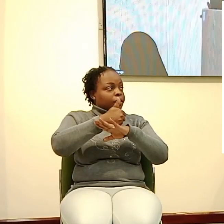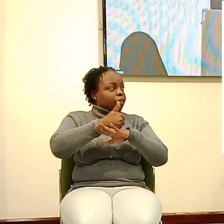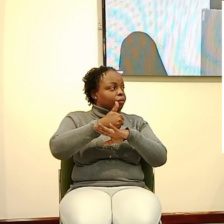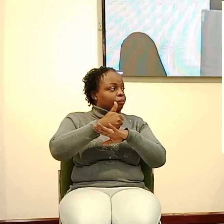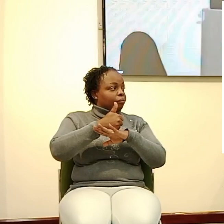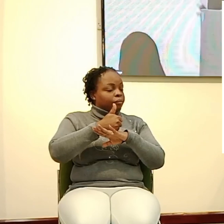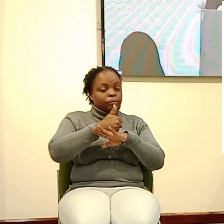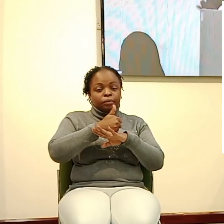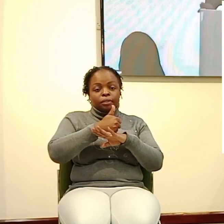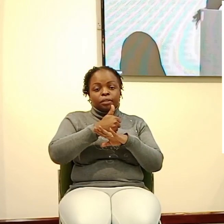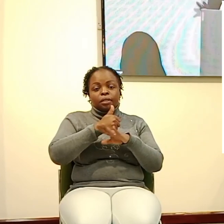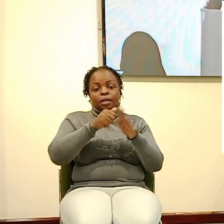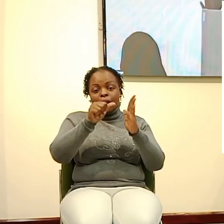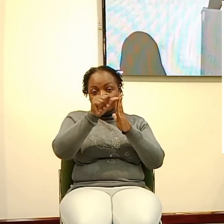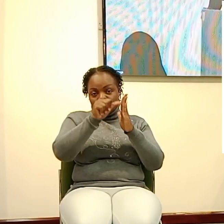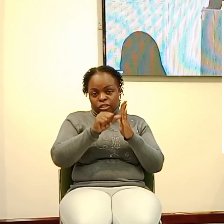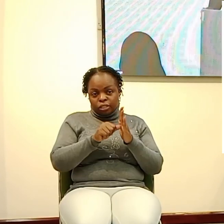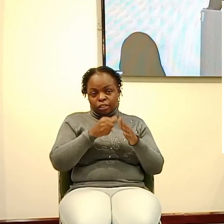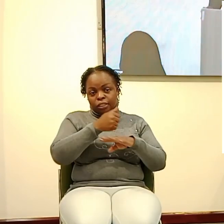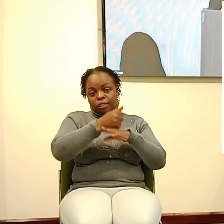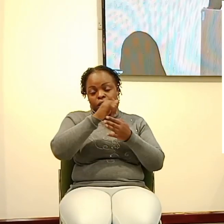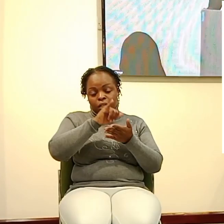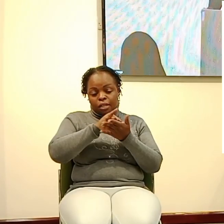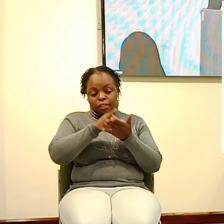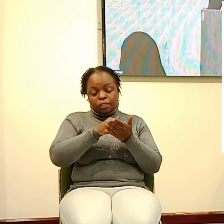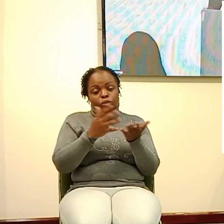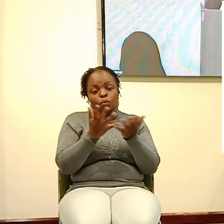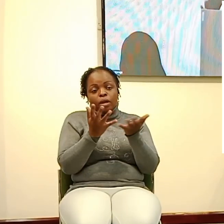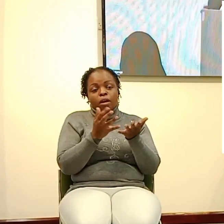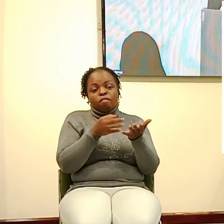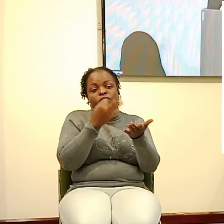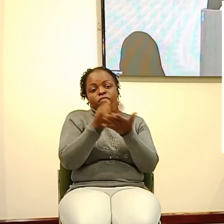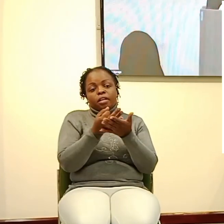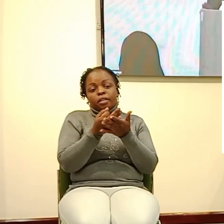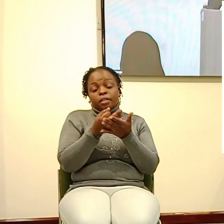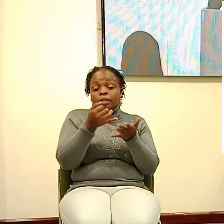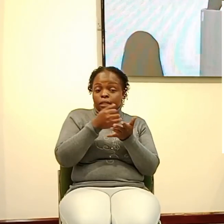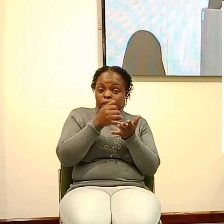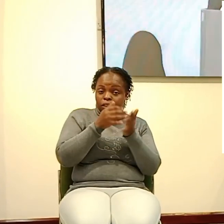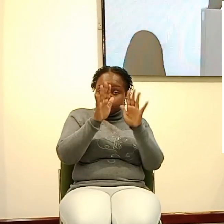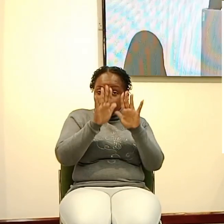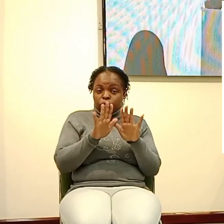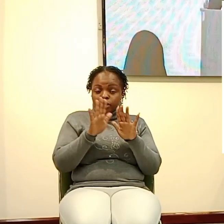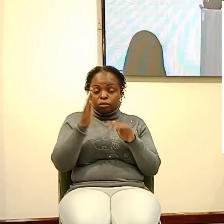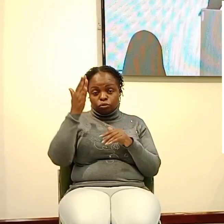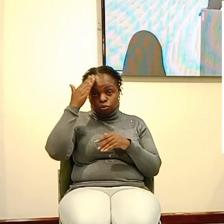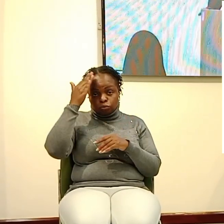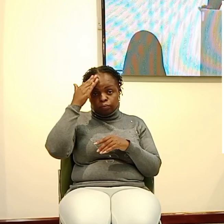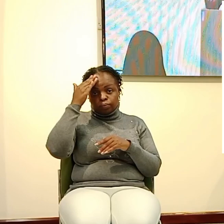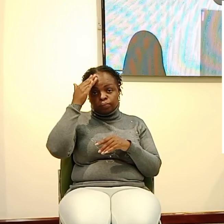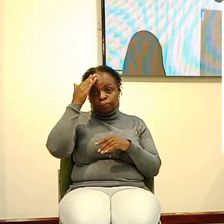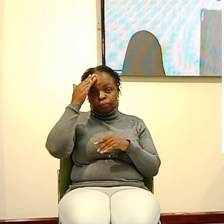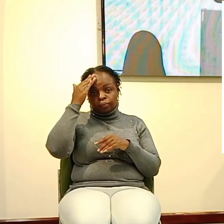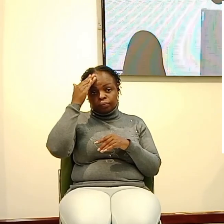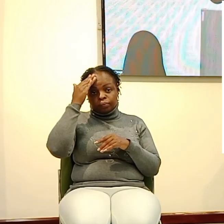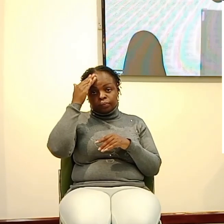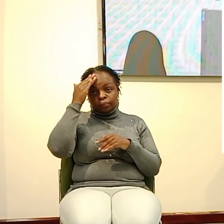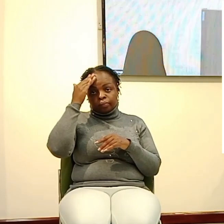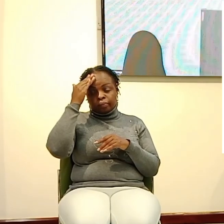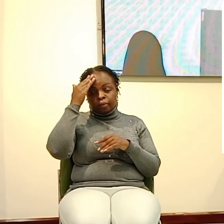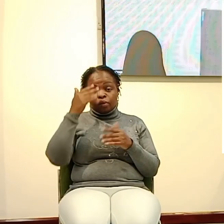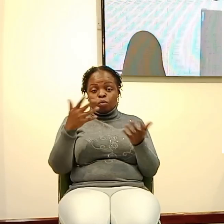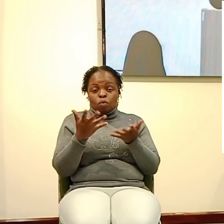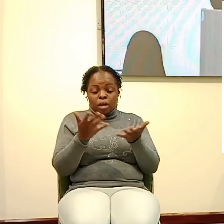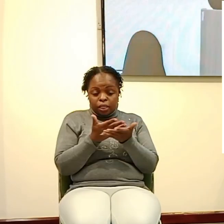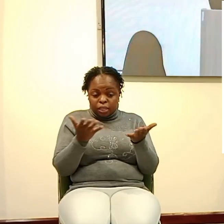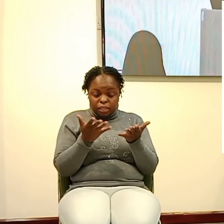Now, that's where we have failed. Okay? And it's good, it's important to know where